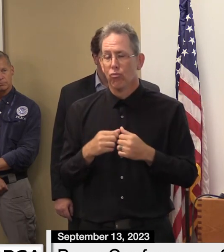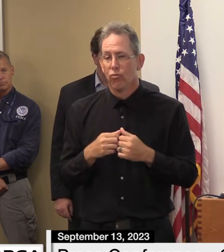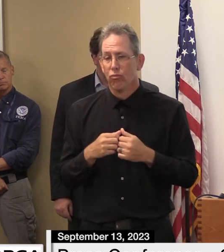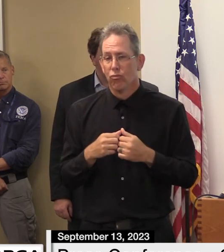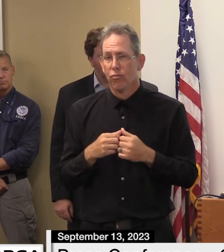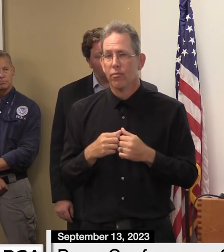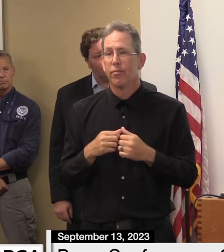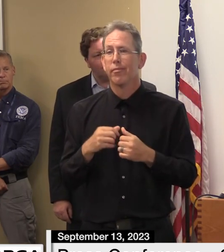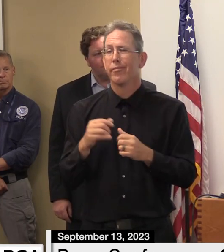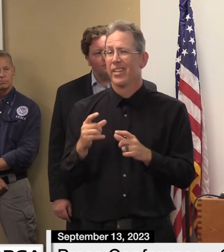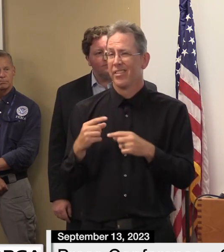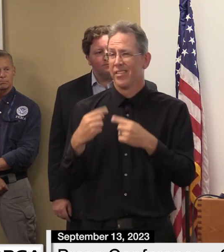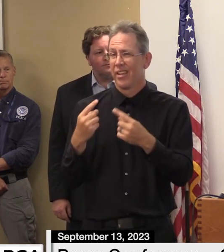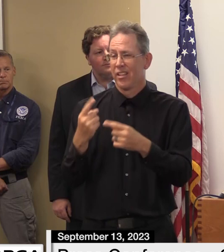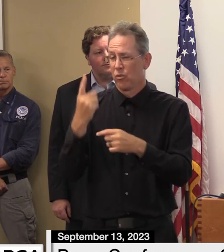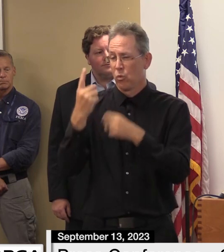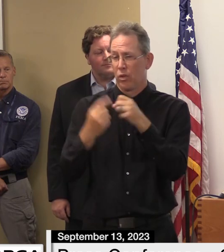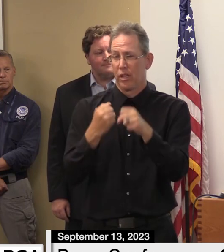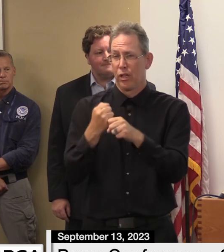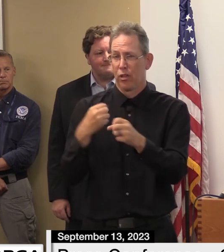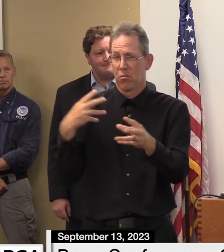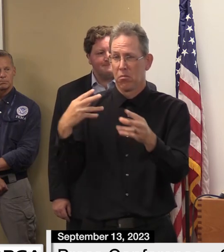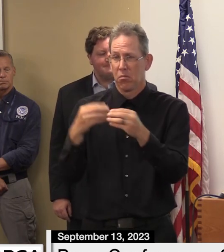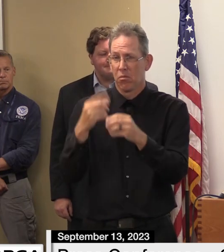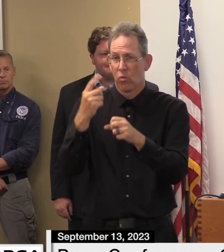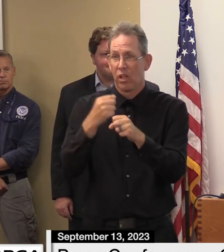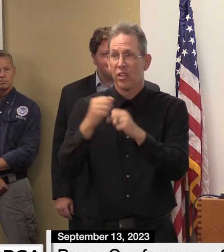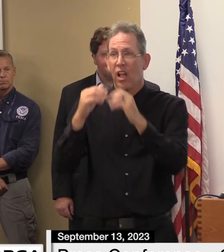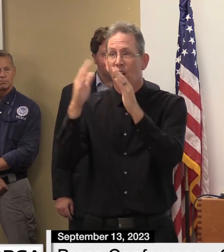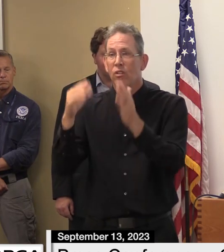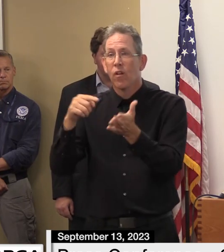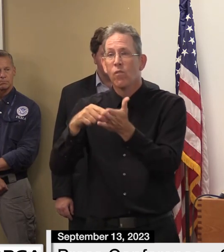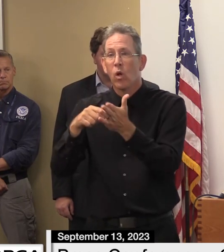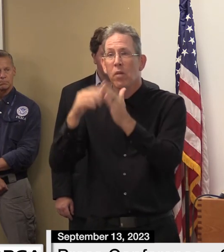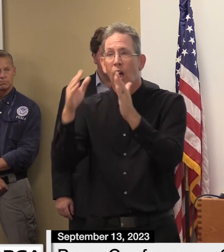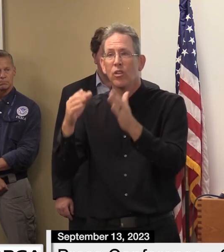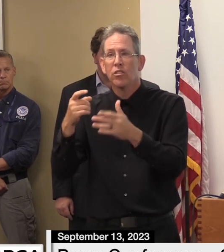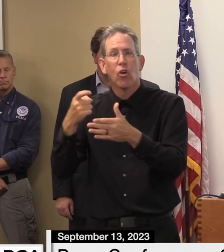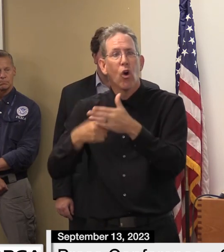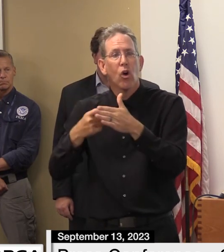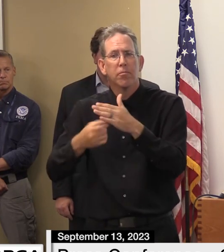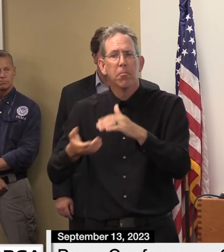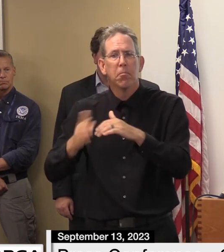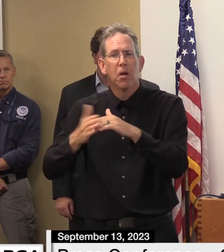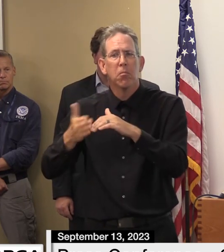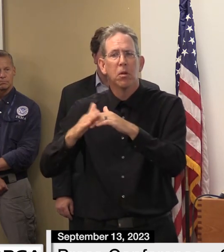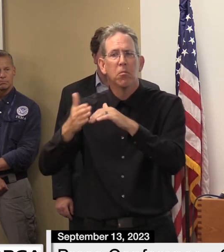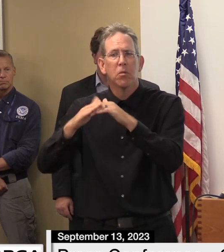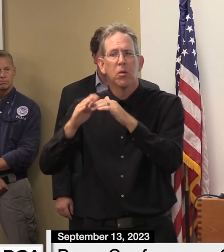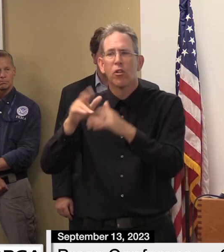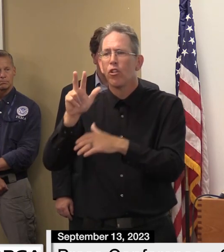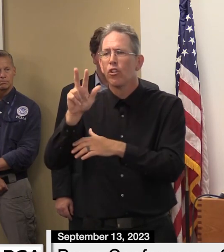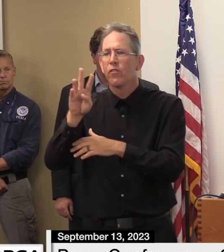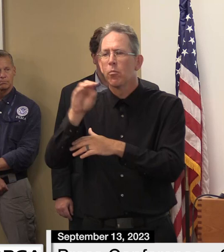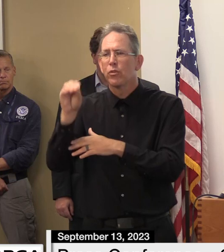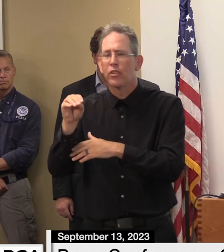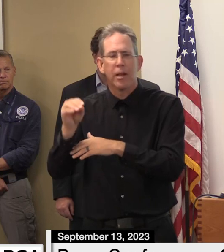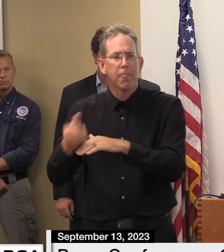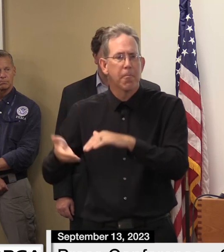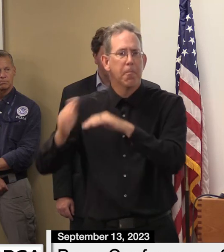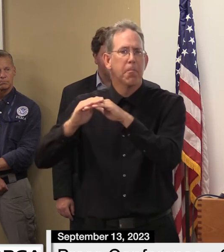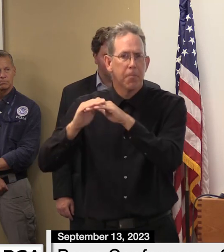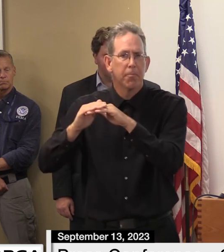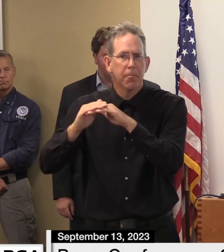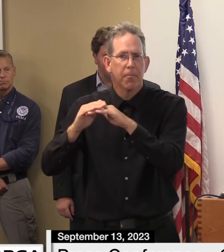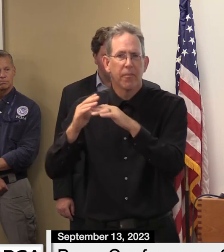past year, the affordable housing developments costs have gone up 34%. And so what we have is a pipeline of